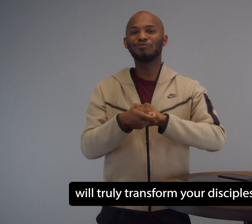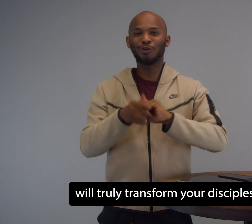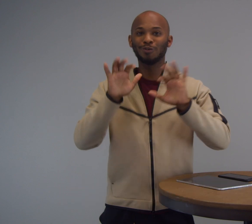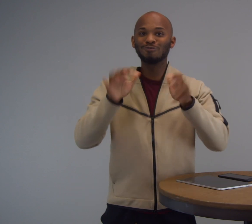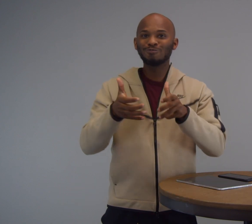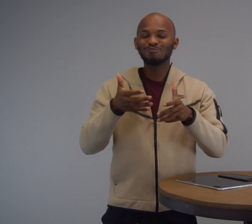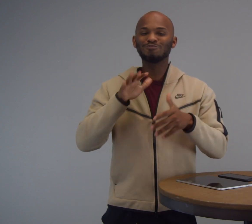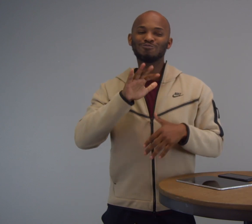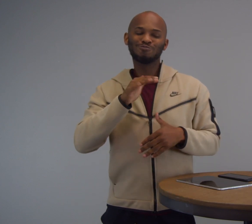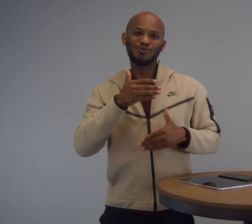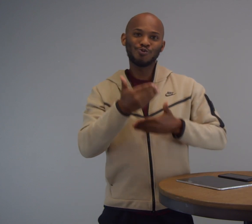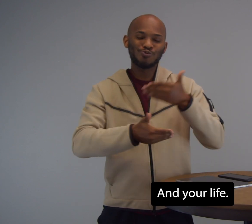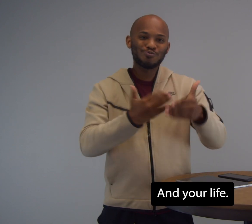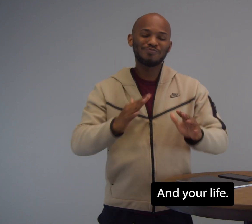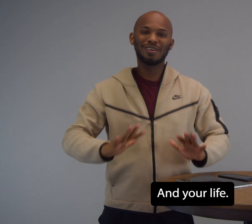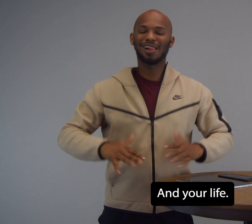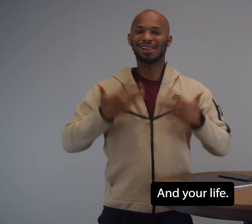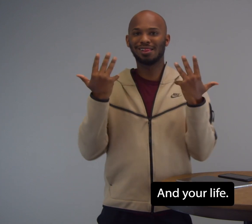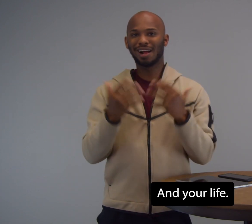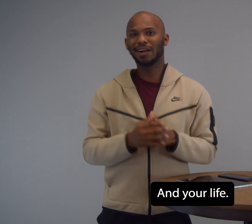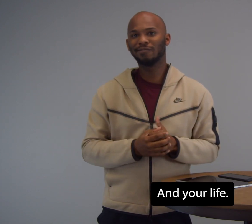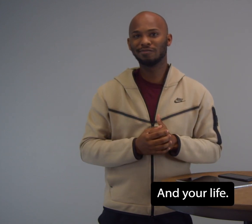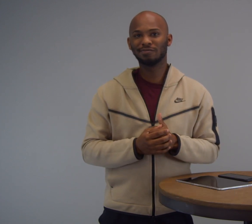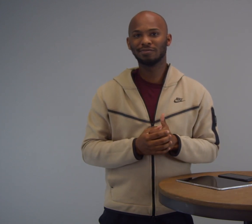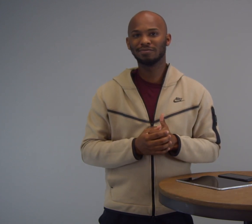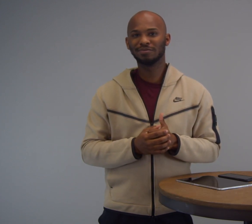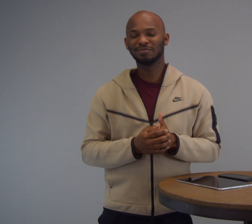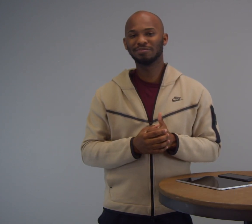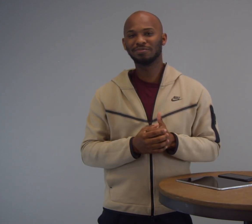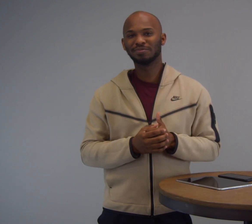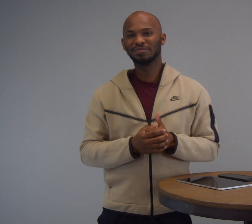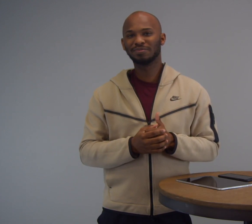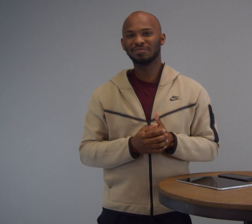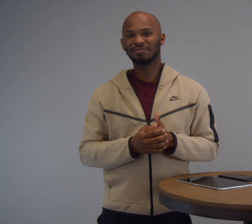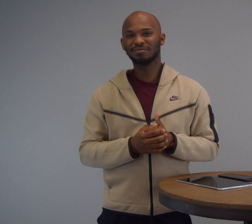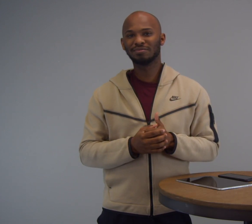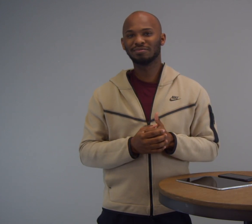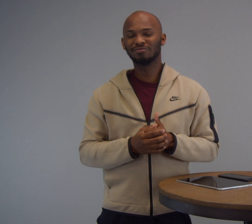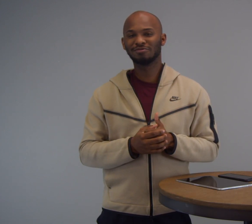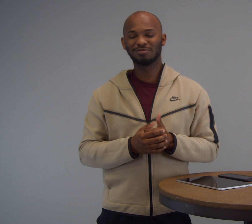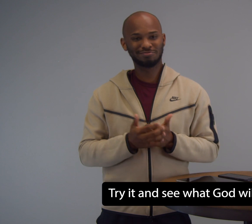next forward to next day.